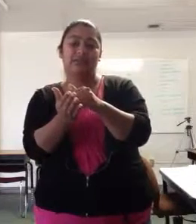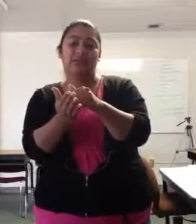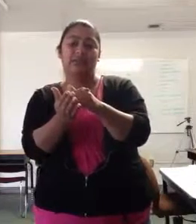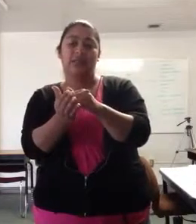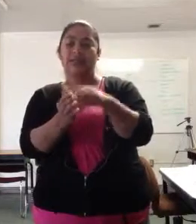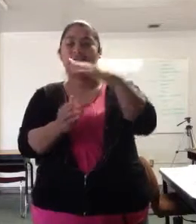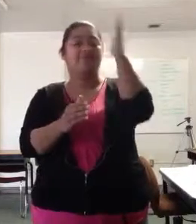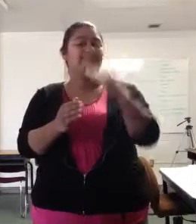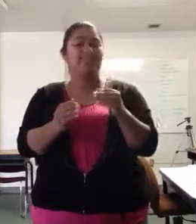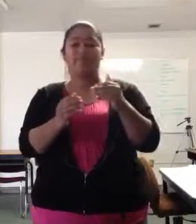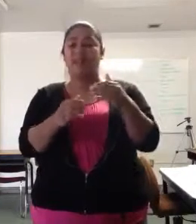end.